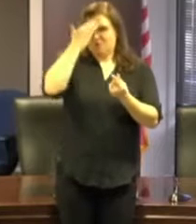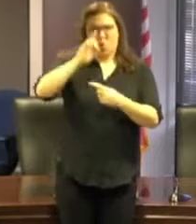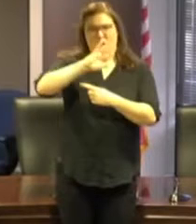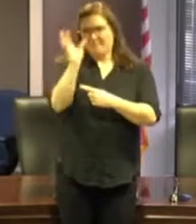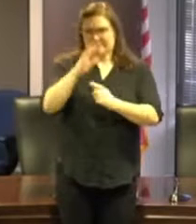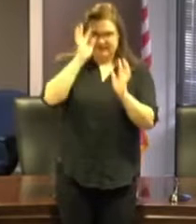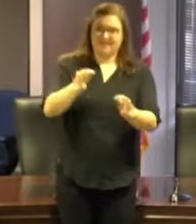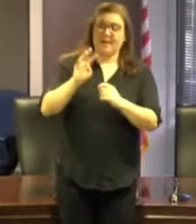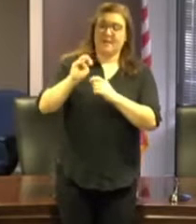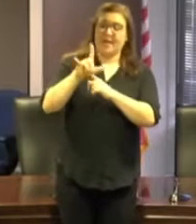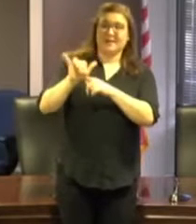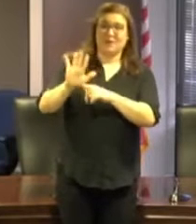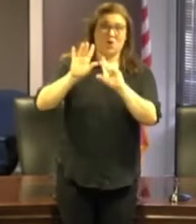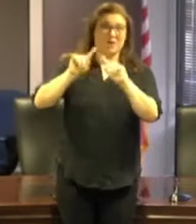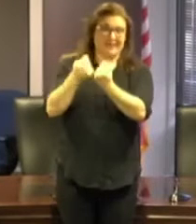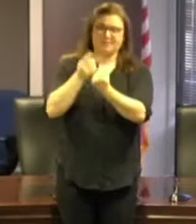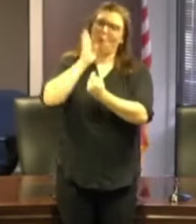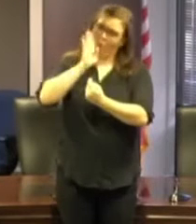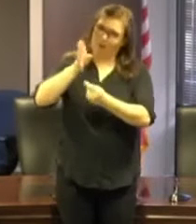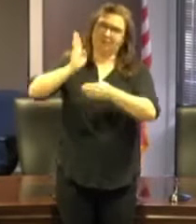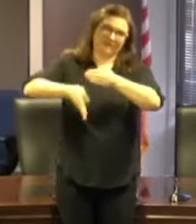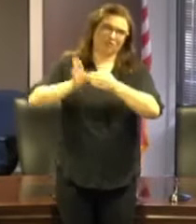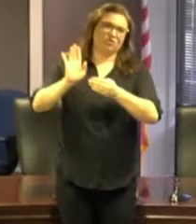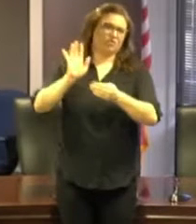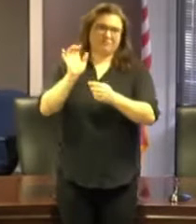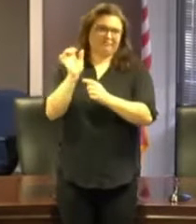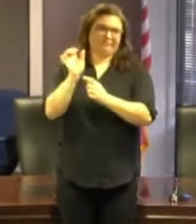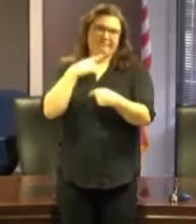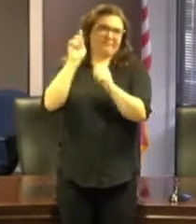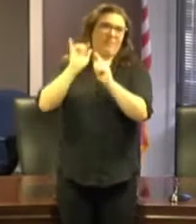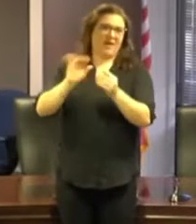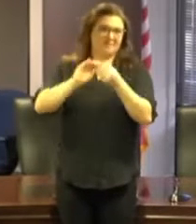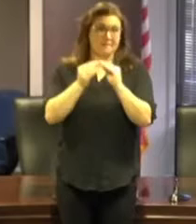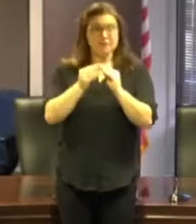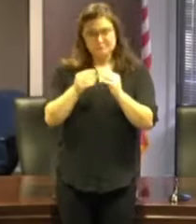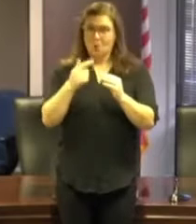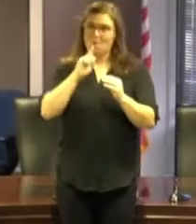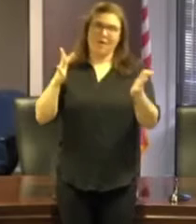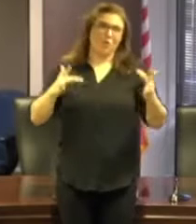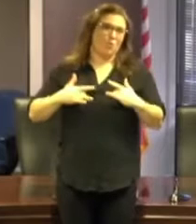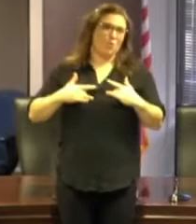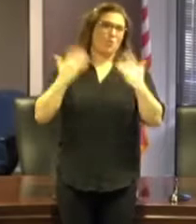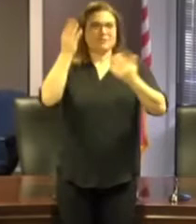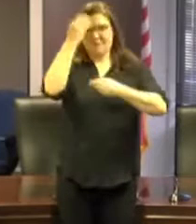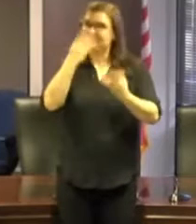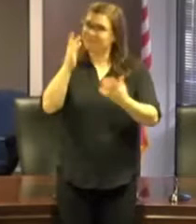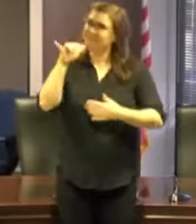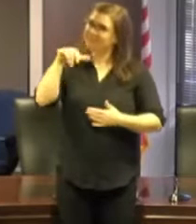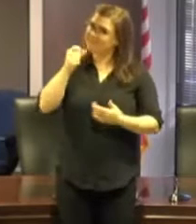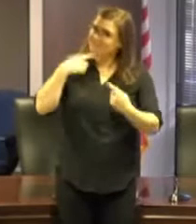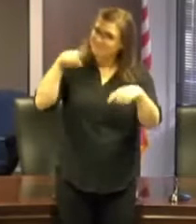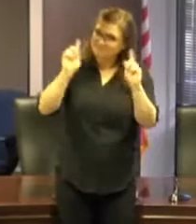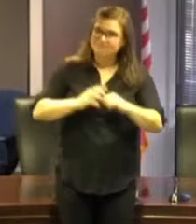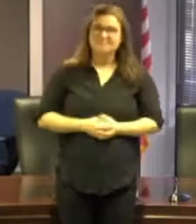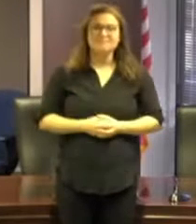and her team's ability to be able to meet that number. So I'm just thrilled to be able to report that to you.